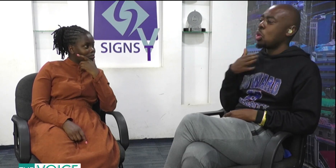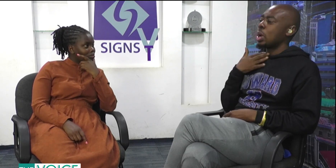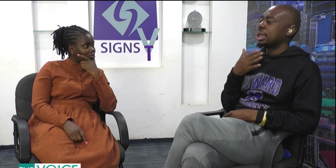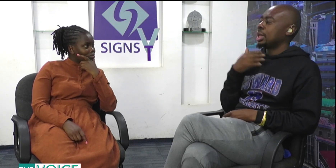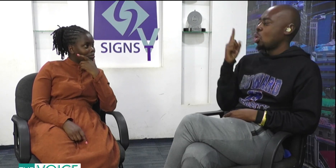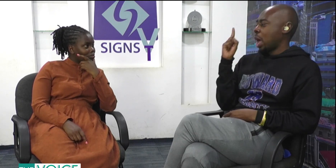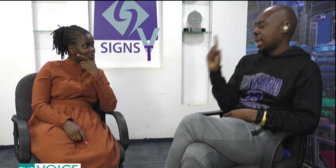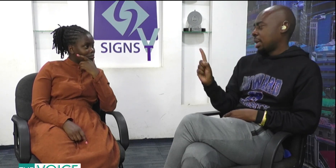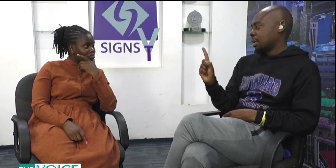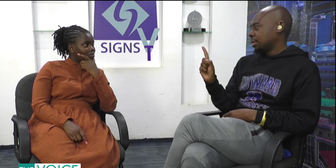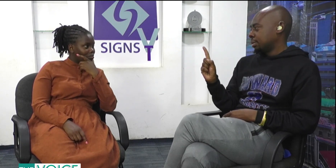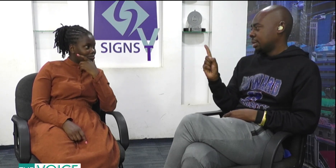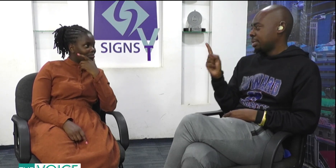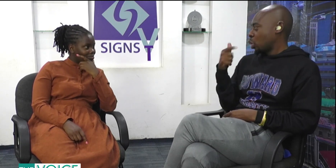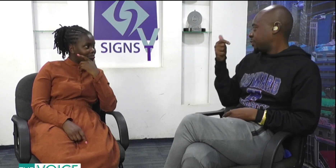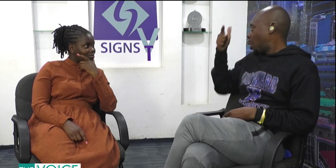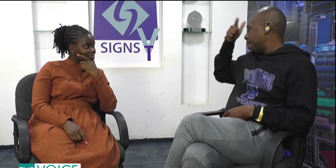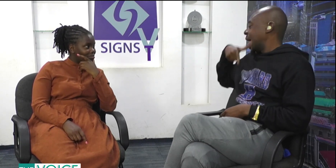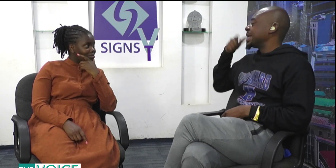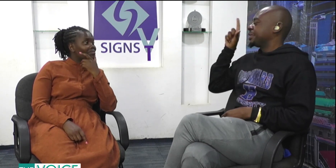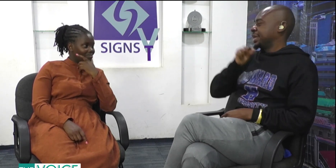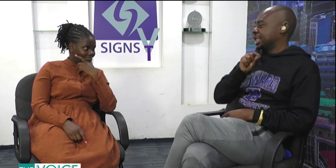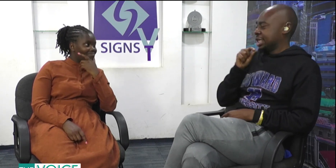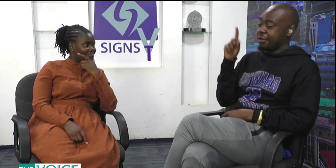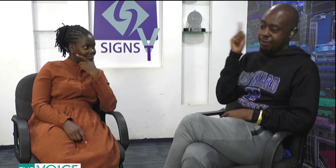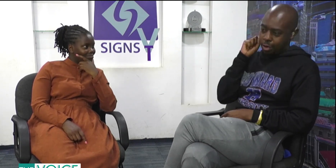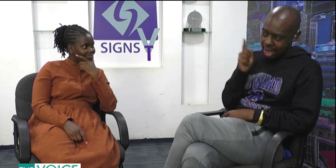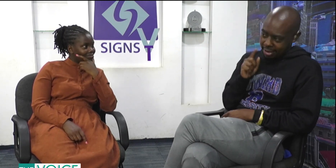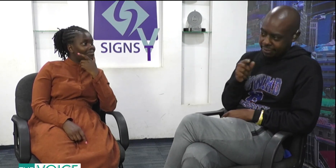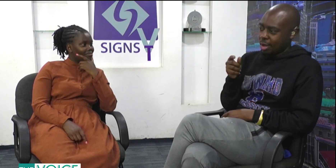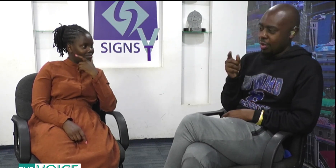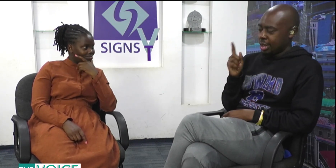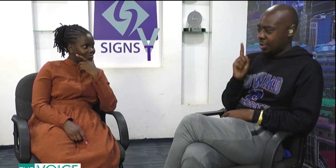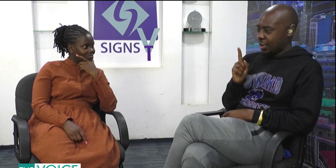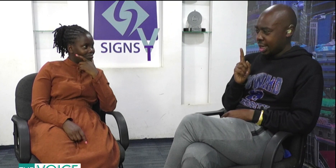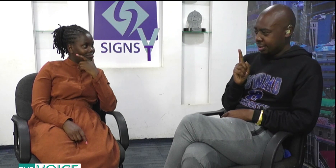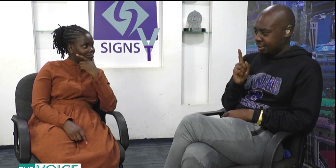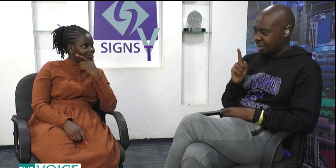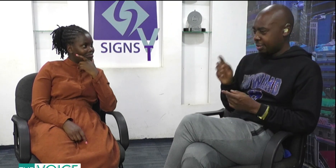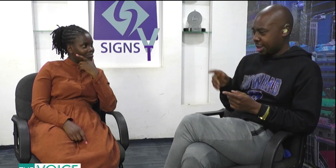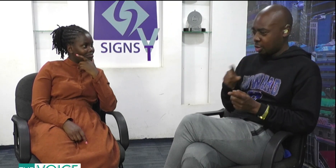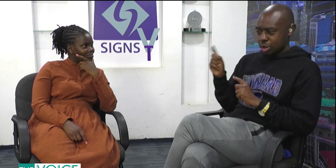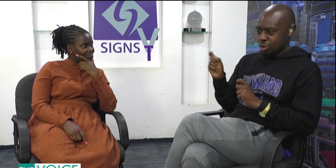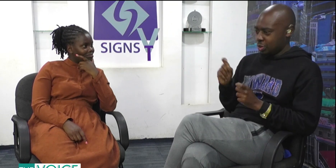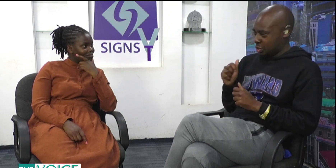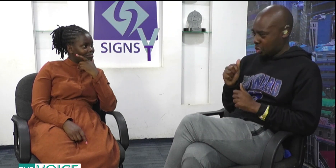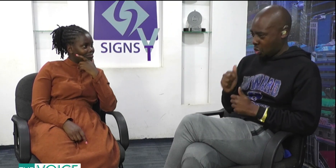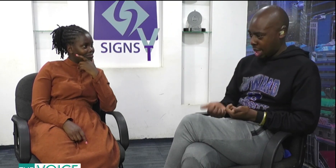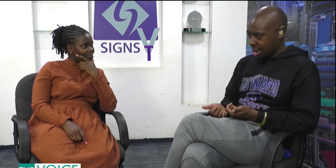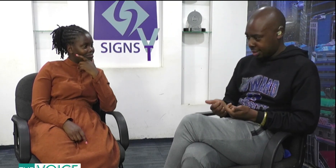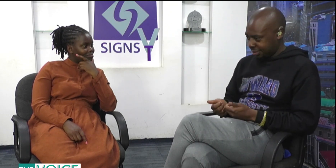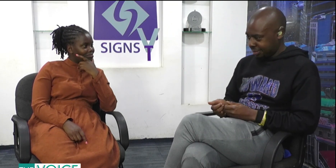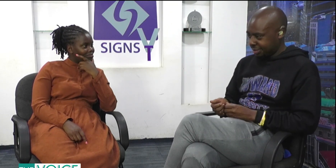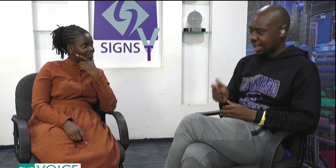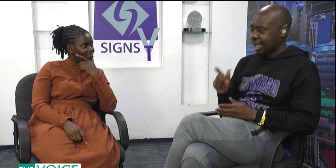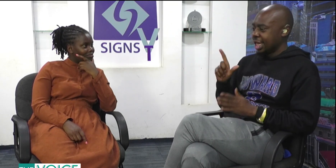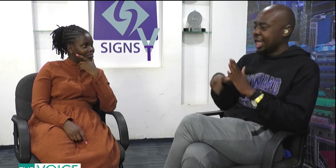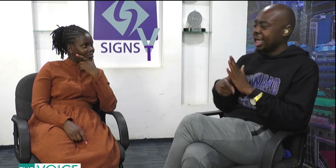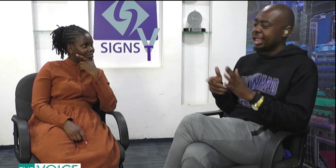was the only deaf person. And also there was a visually impaired person. So